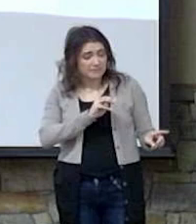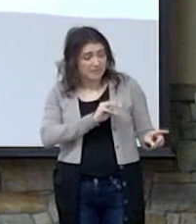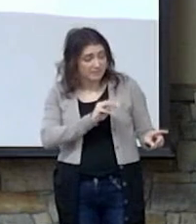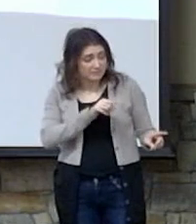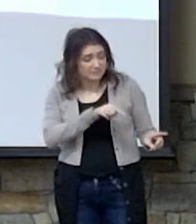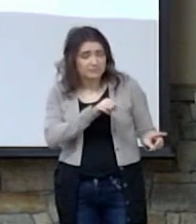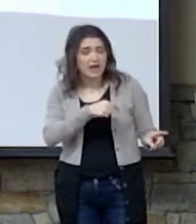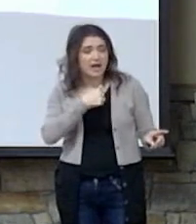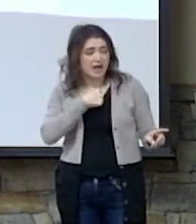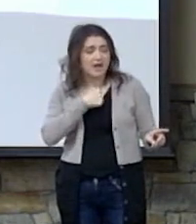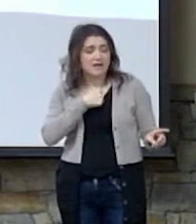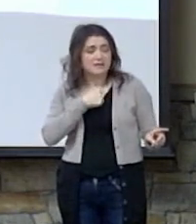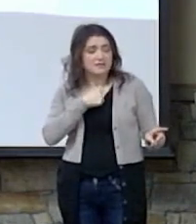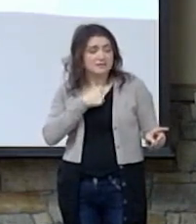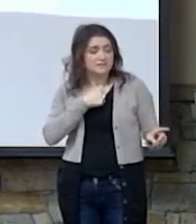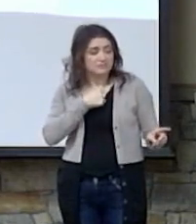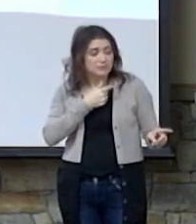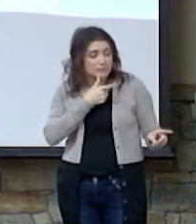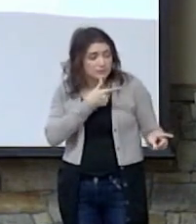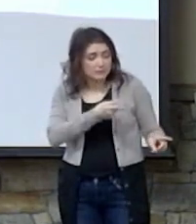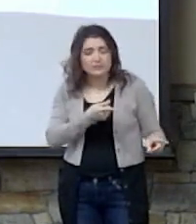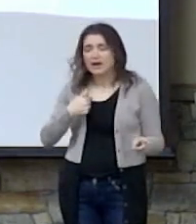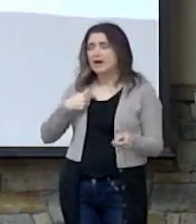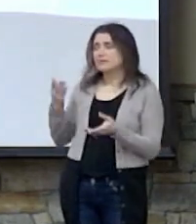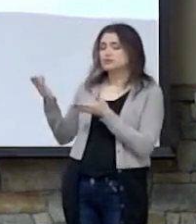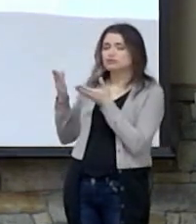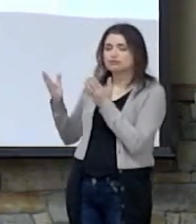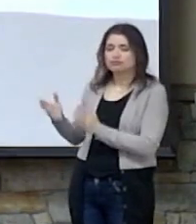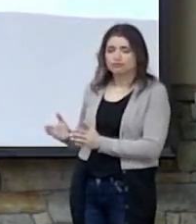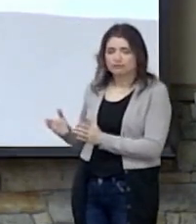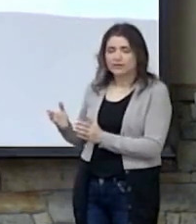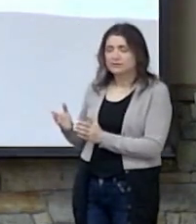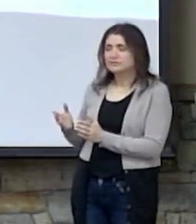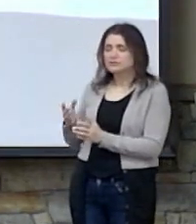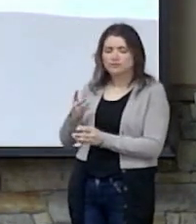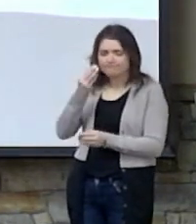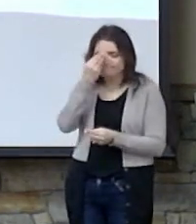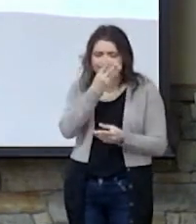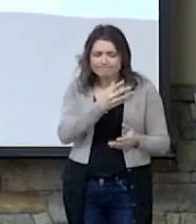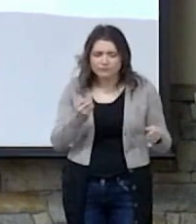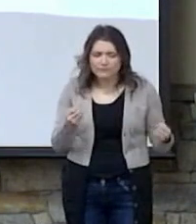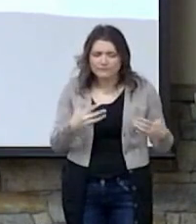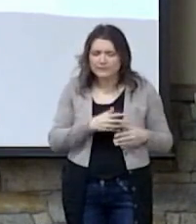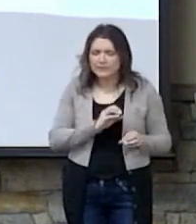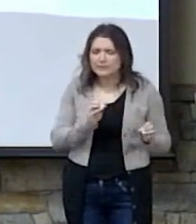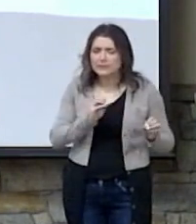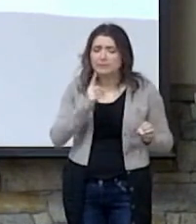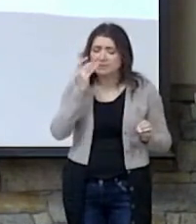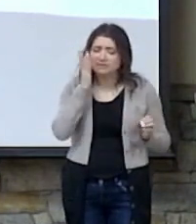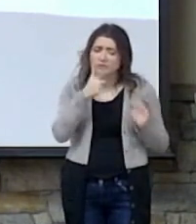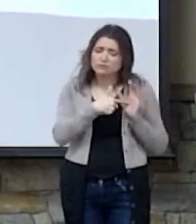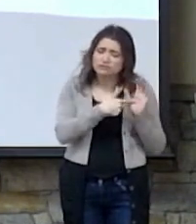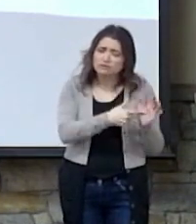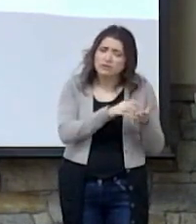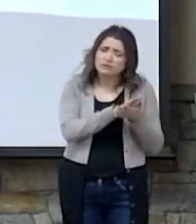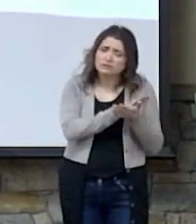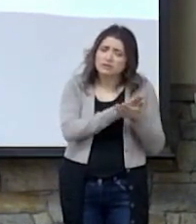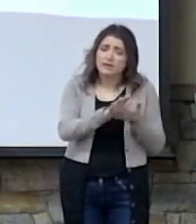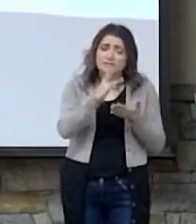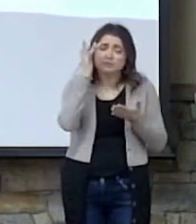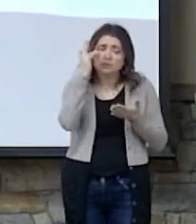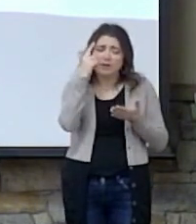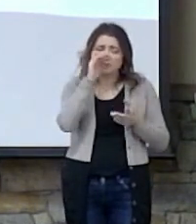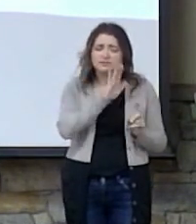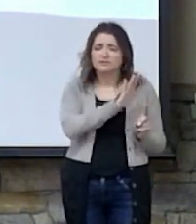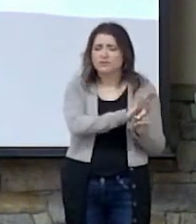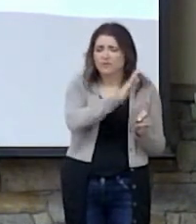Behold, I am your servant. And David said to him, Do not fear, for I will show you kindness for the sake of your father